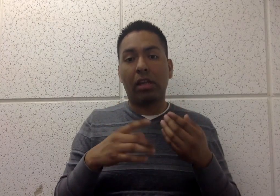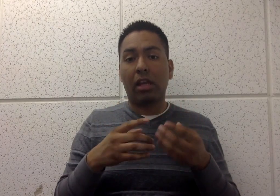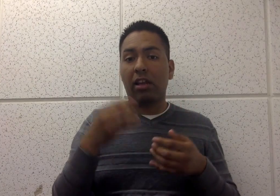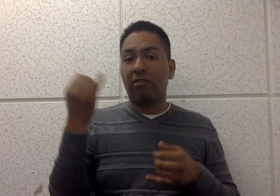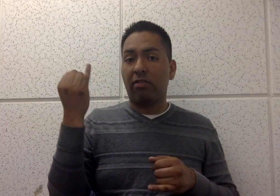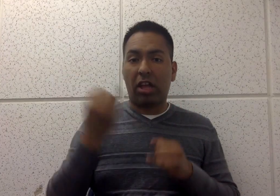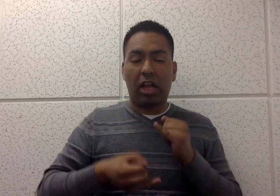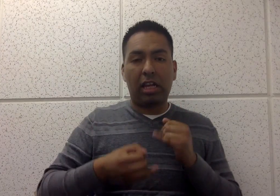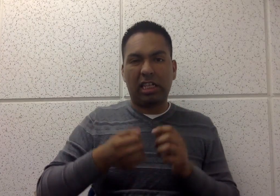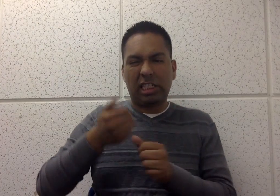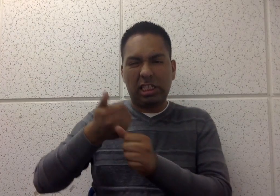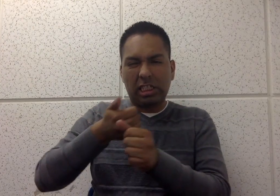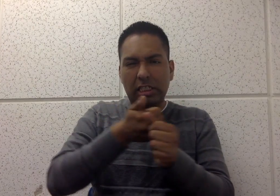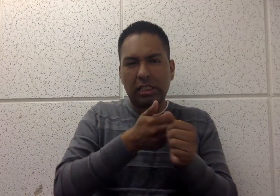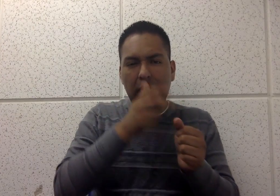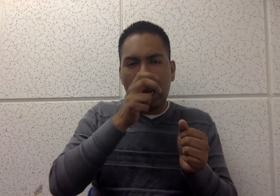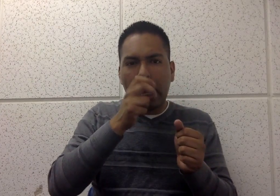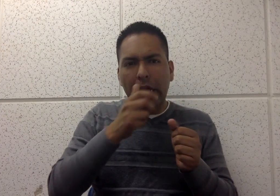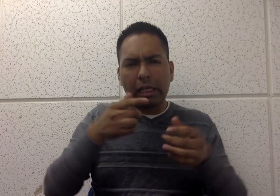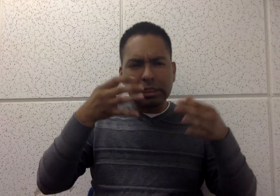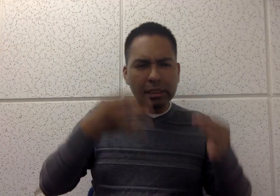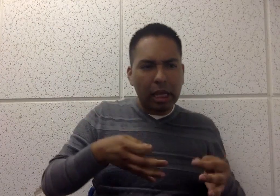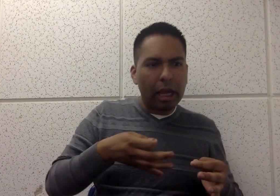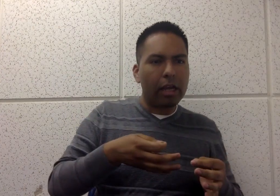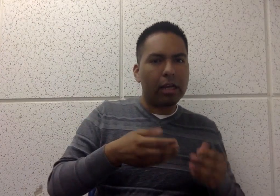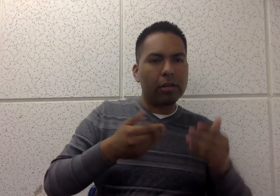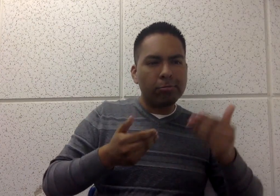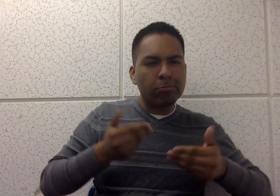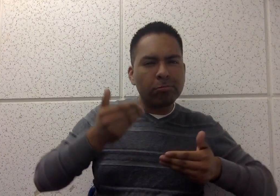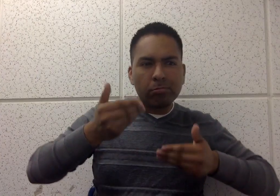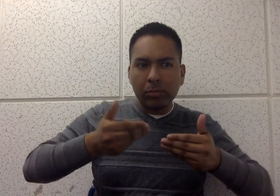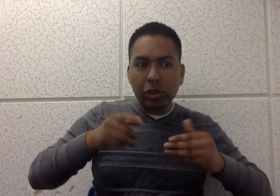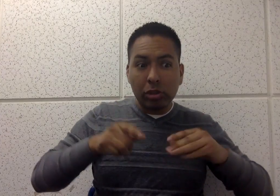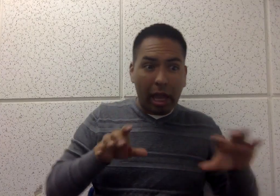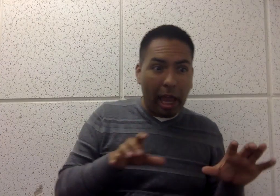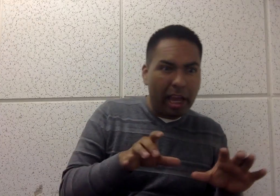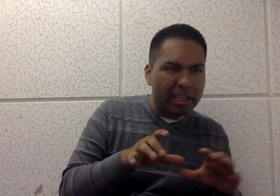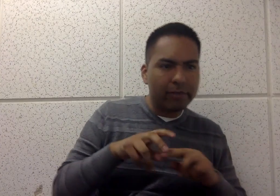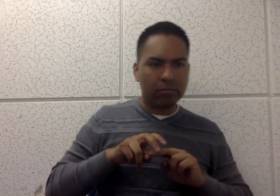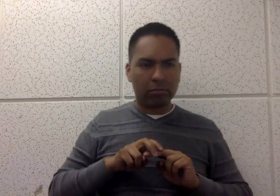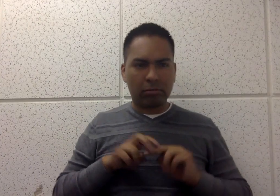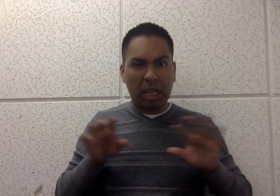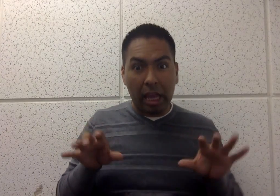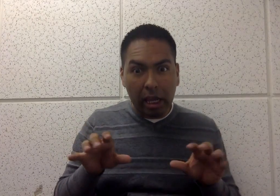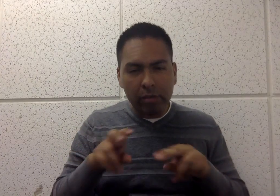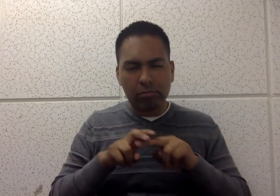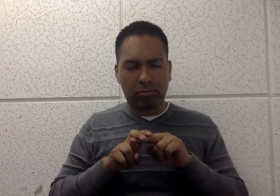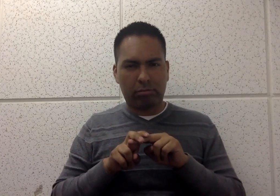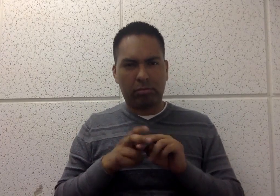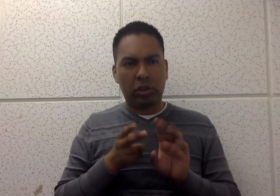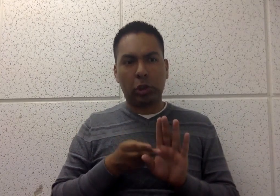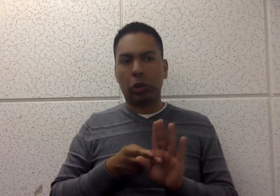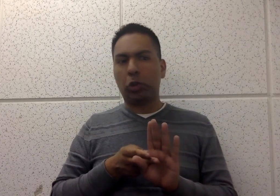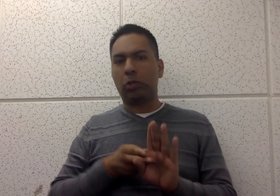is deciding moment to moment whether to be active or not. So, for example, when there's extra nest maintenance work to do, it's not